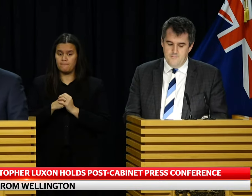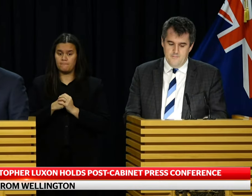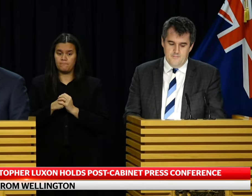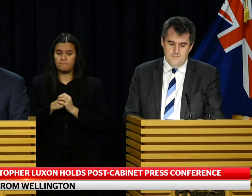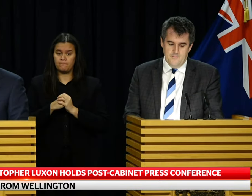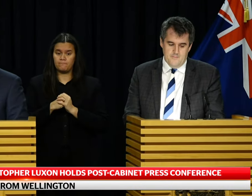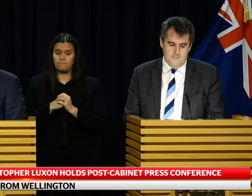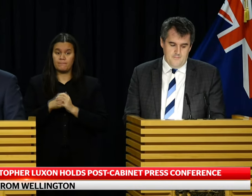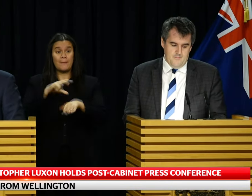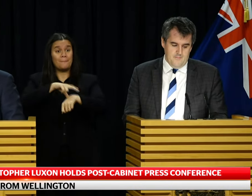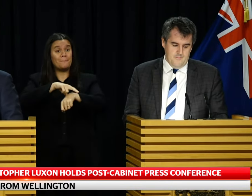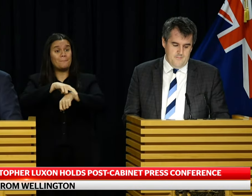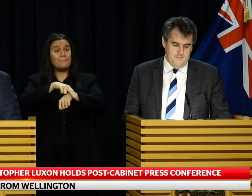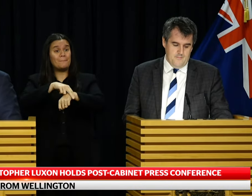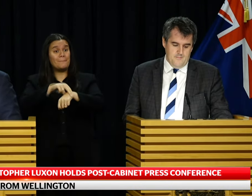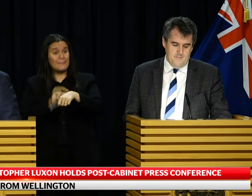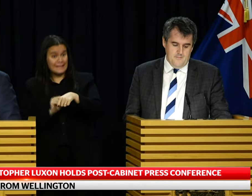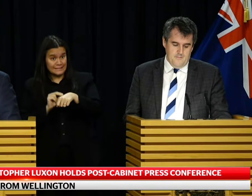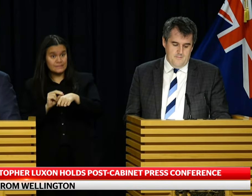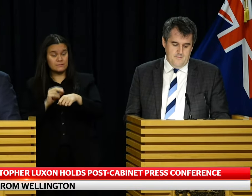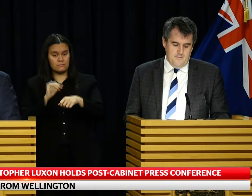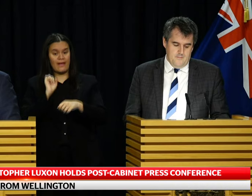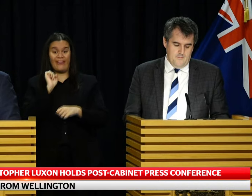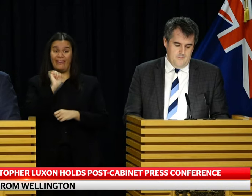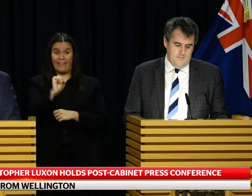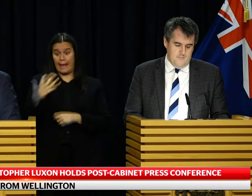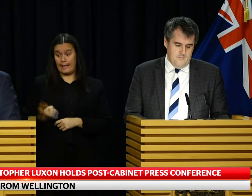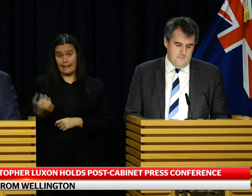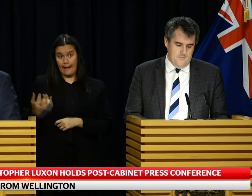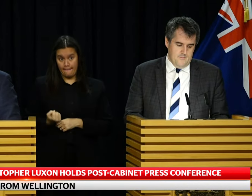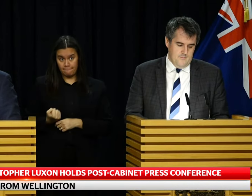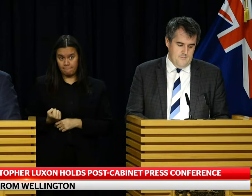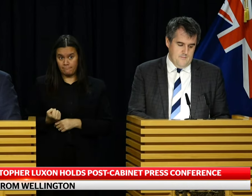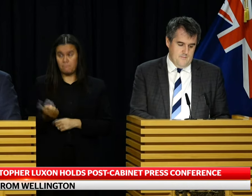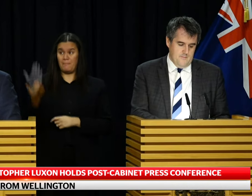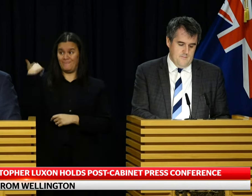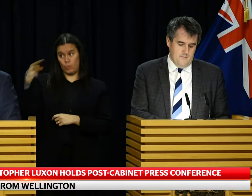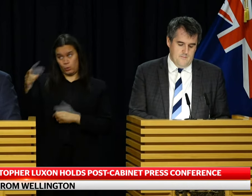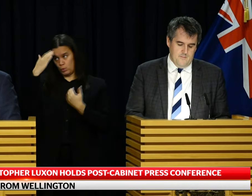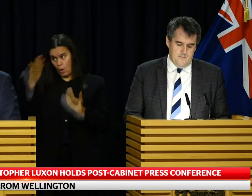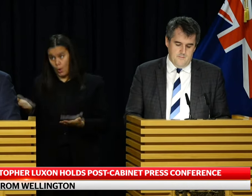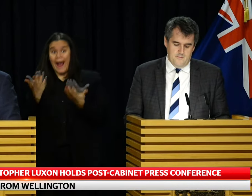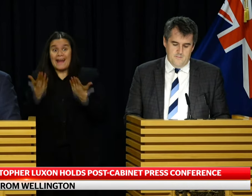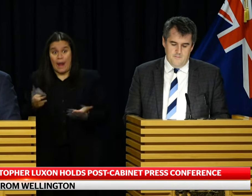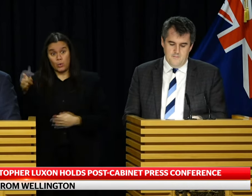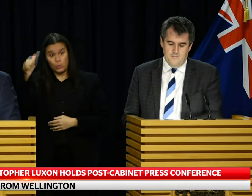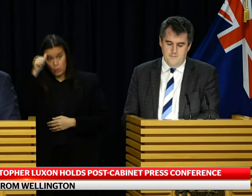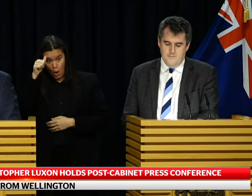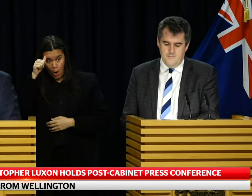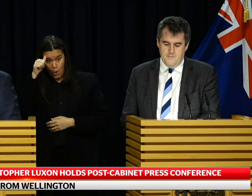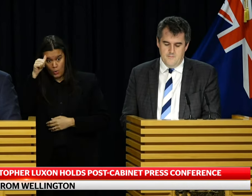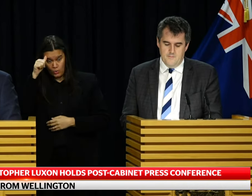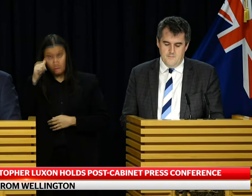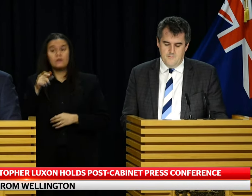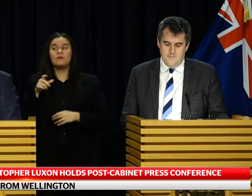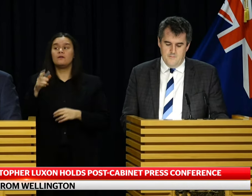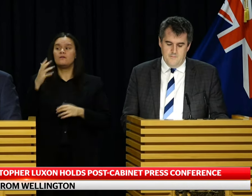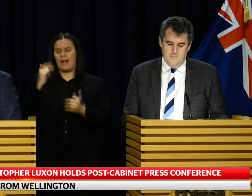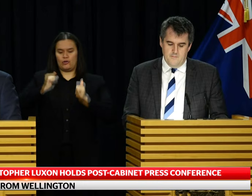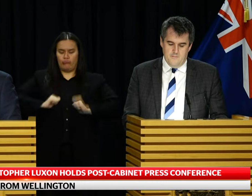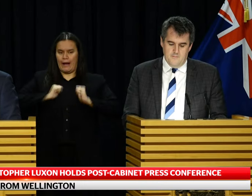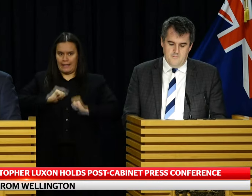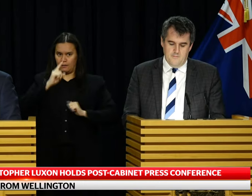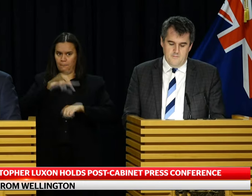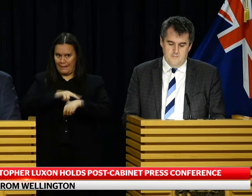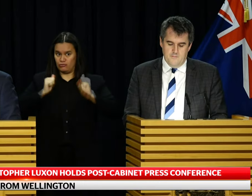trainee policemen can mean and actually earn, does it put a different lens on how tough people are doing it in this cost of living crisis? Like, are you